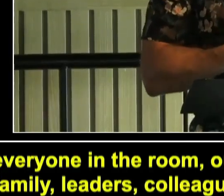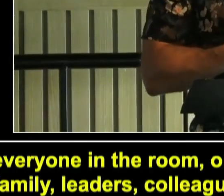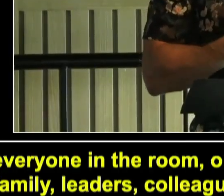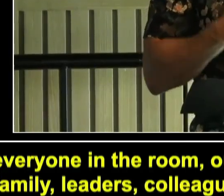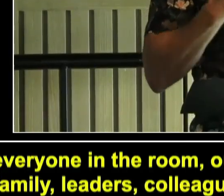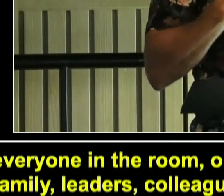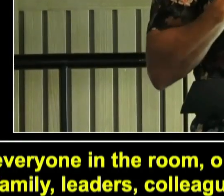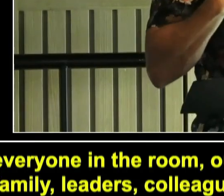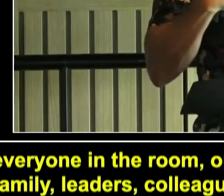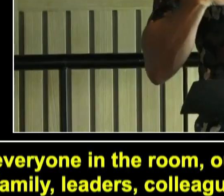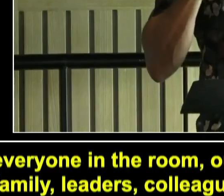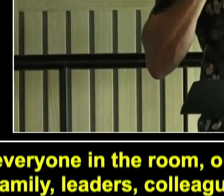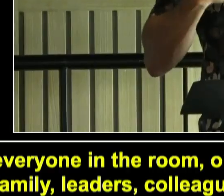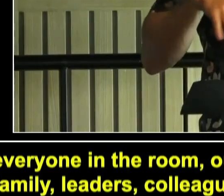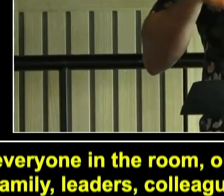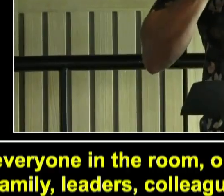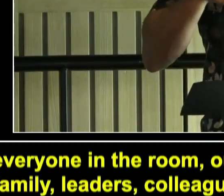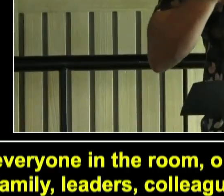well today.